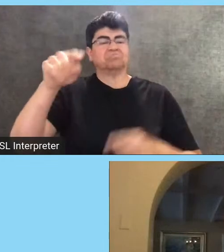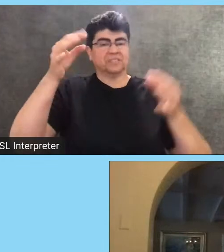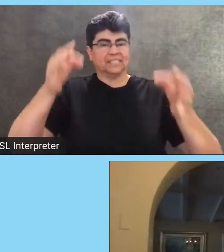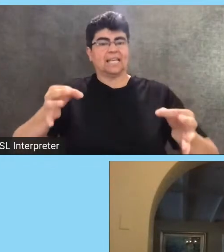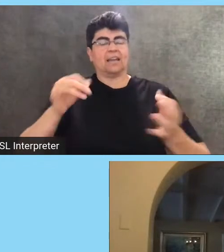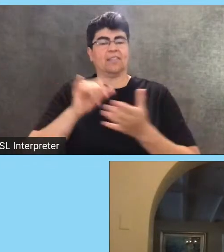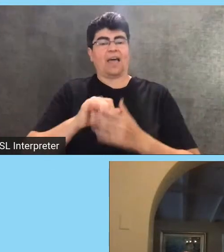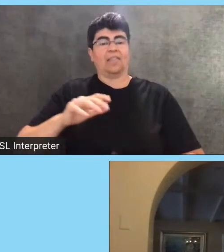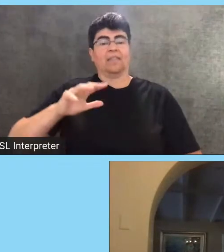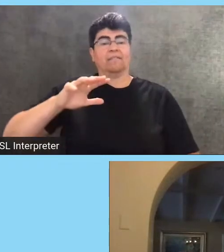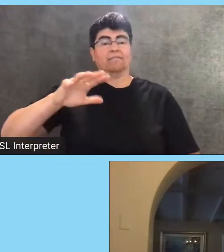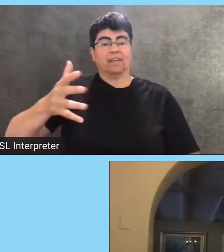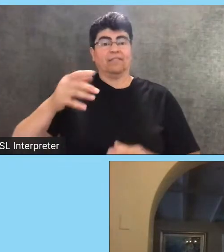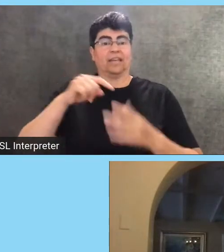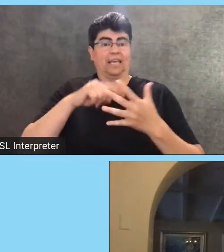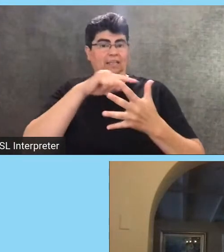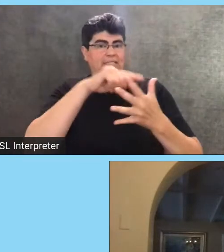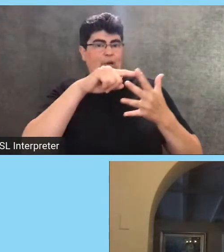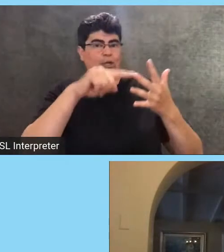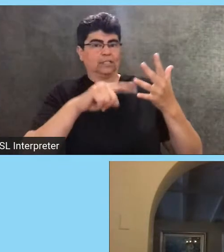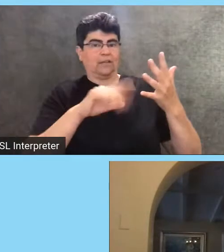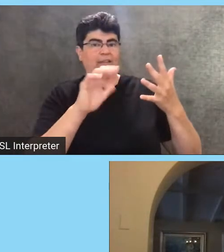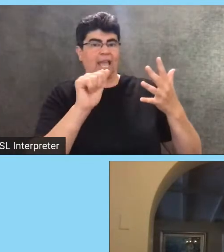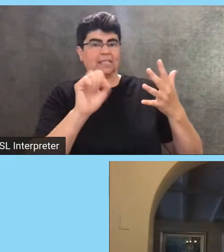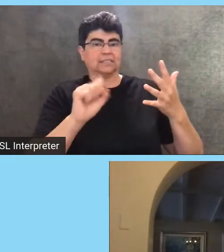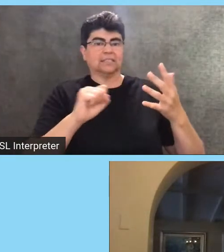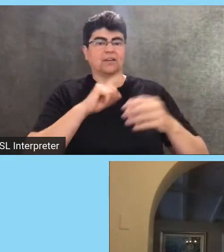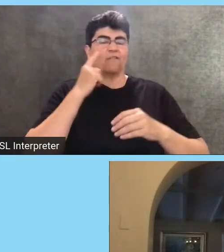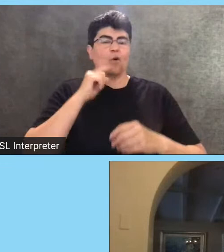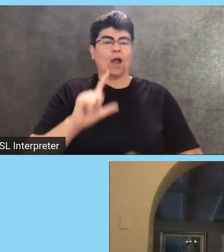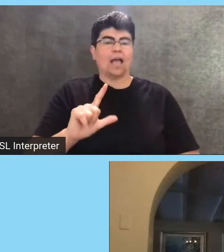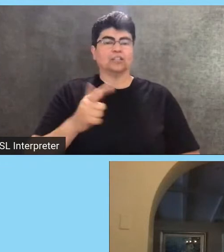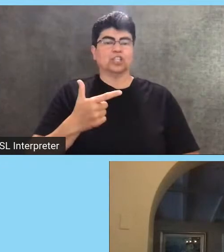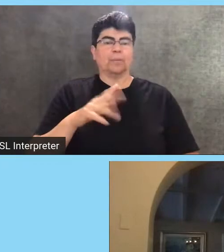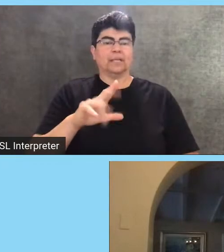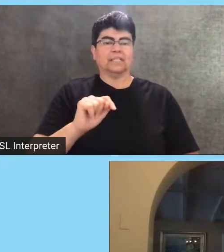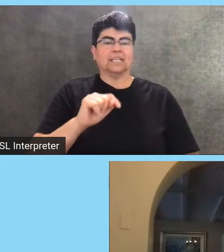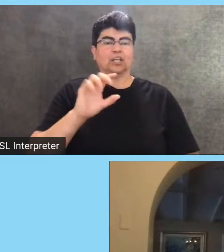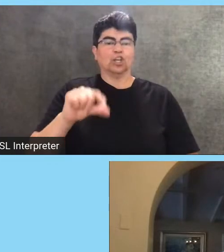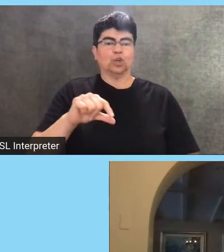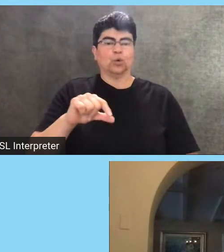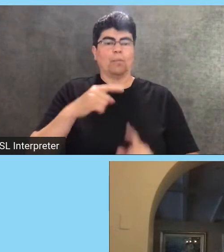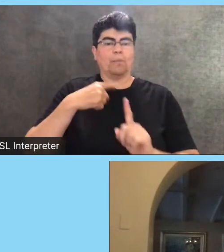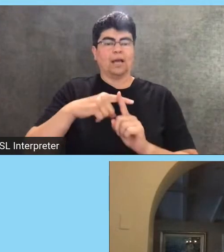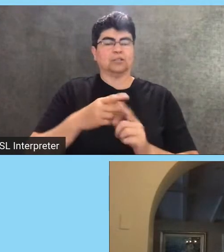the fifth in a series of cases on LGBTQ plus rights